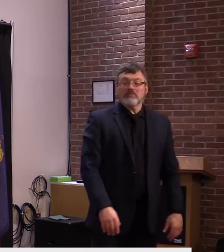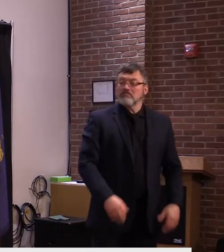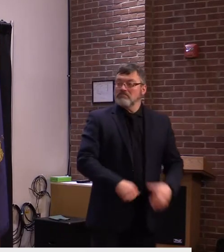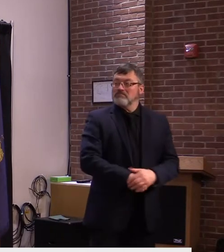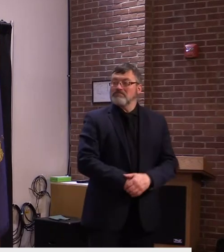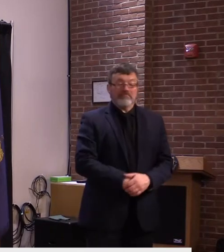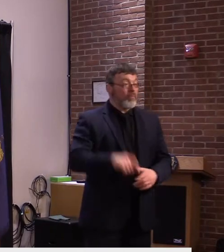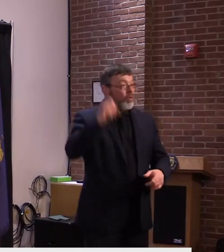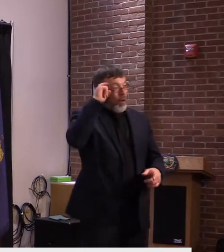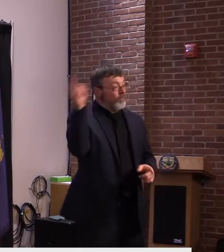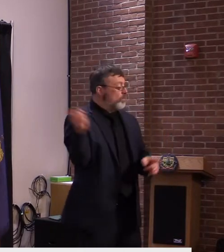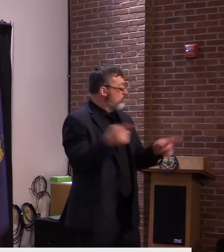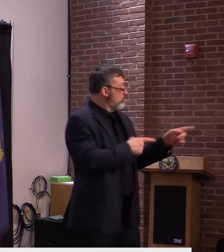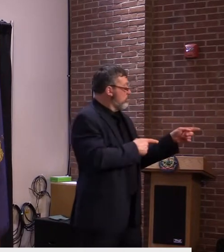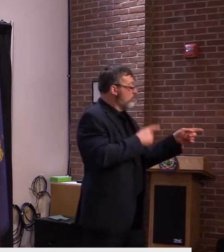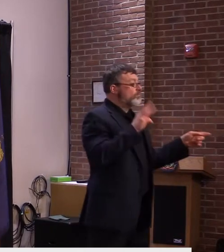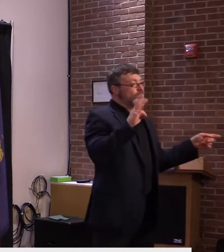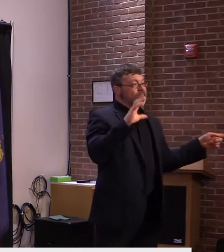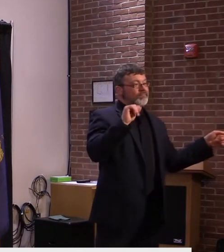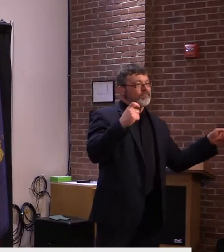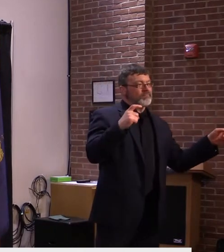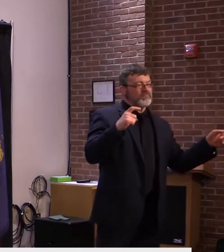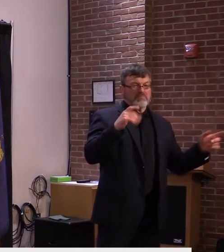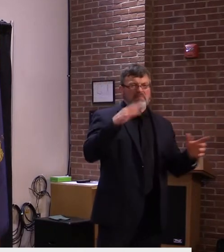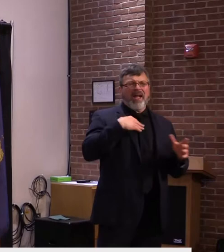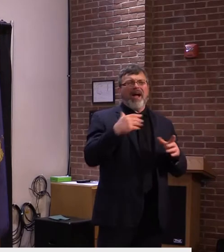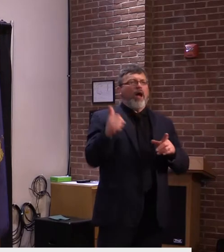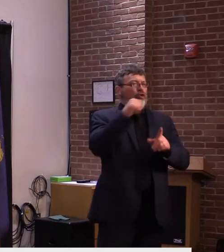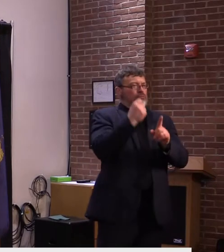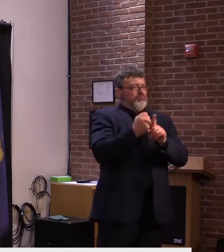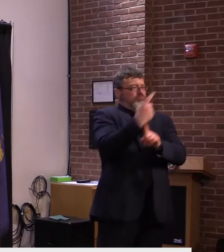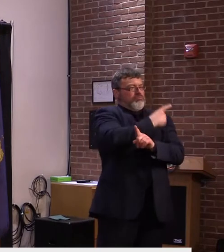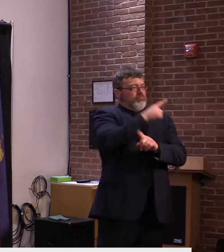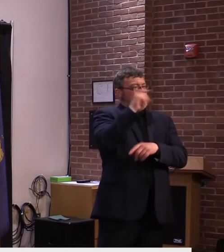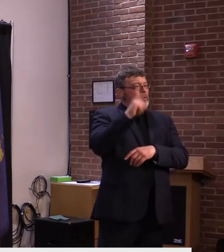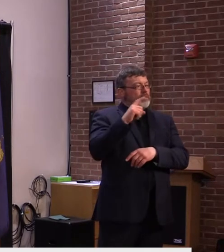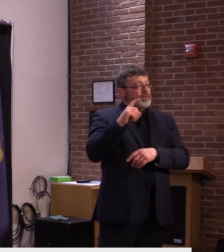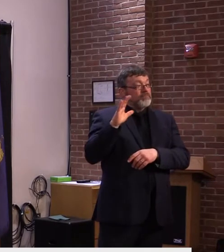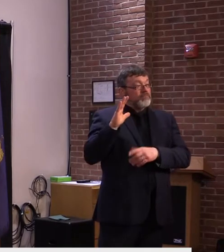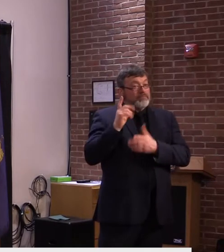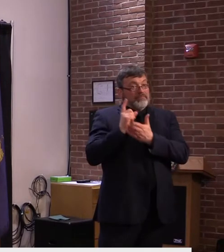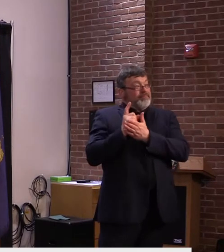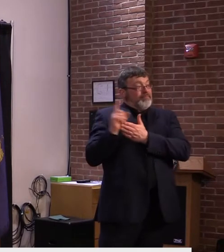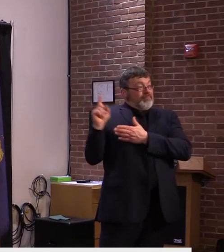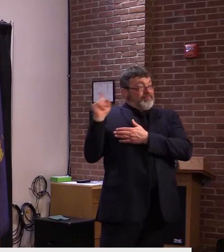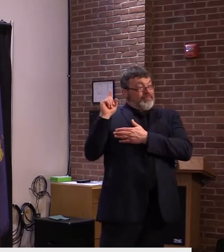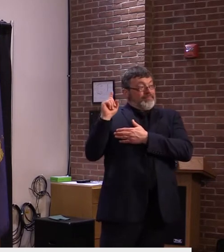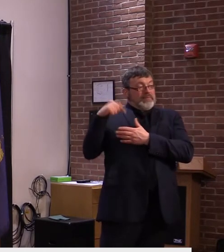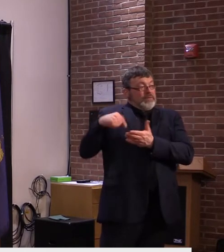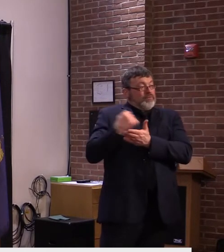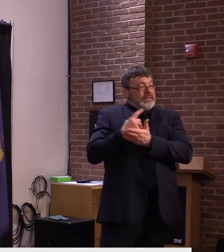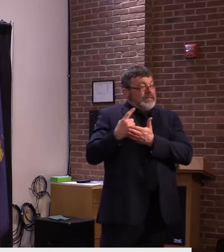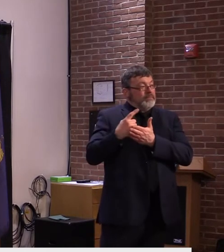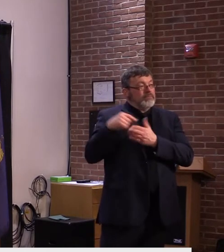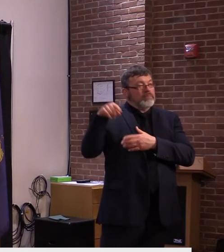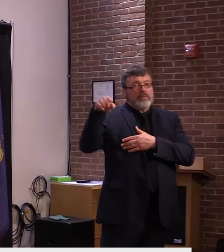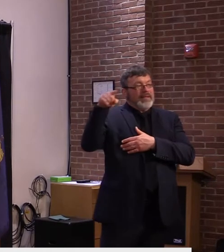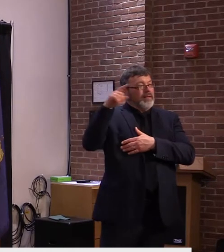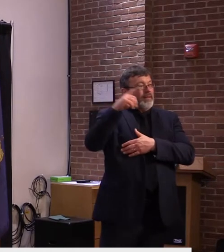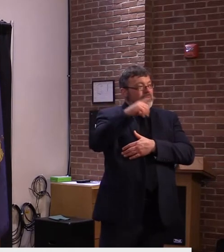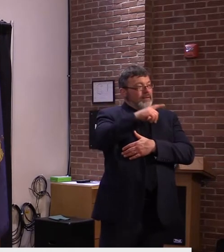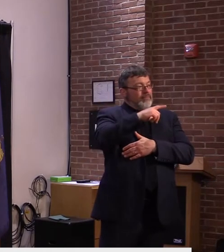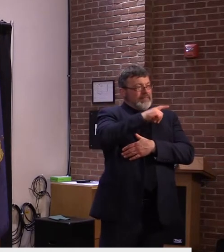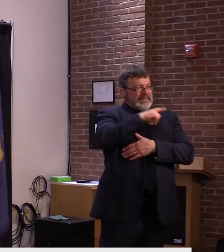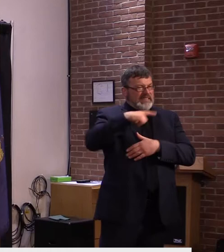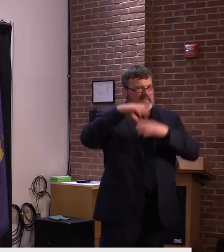Governor, I had an off-topic question. It looks like this week the House is taking up potentially medical monitoring if